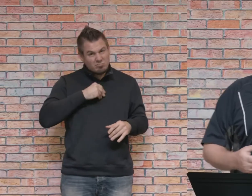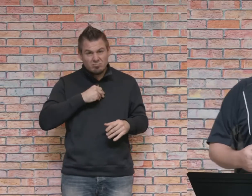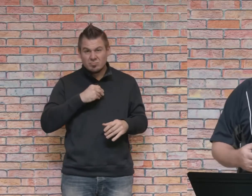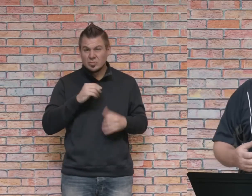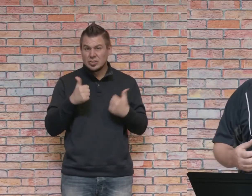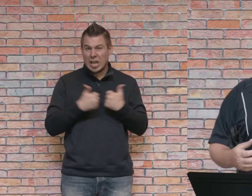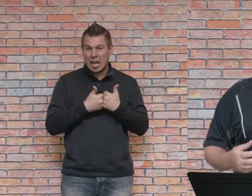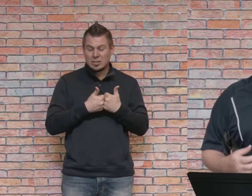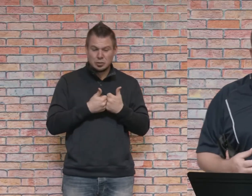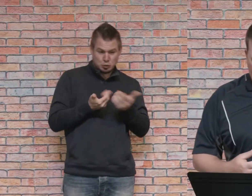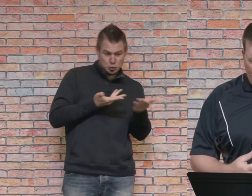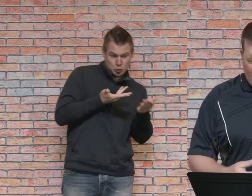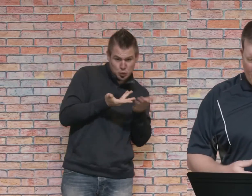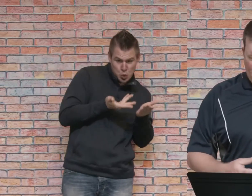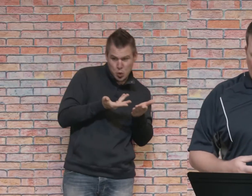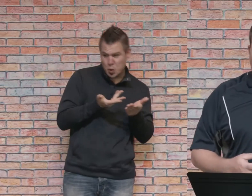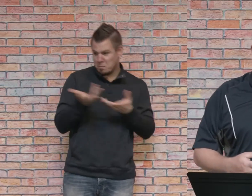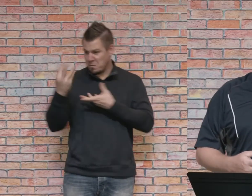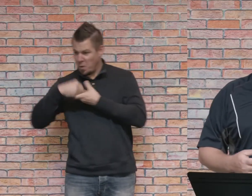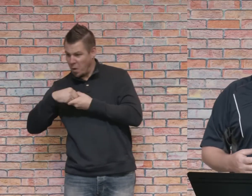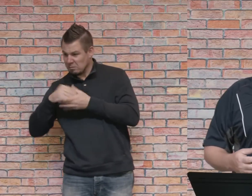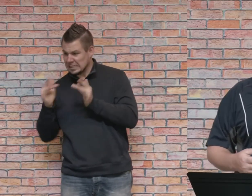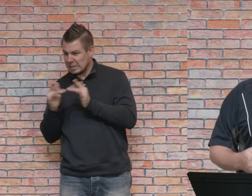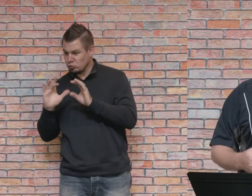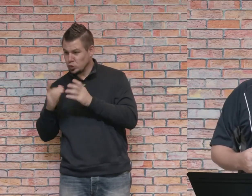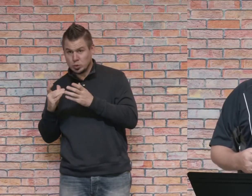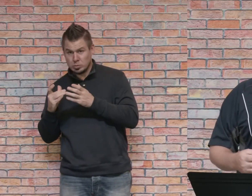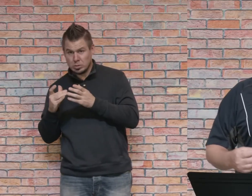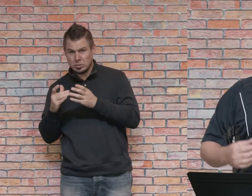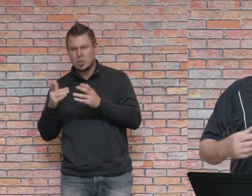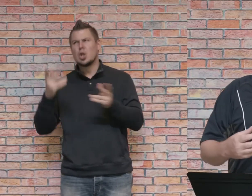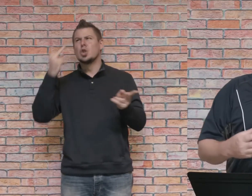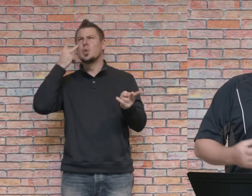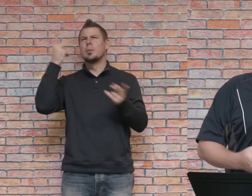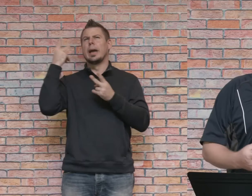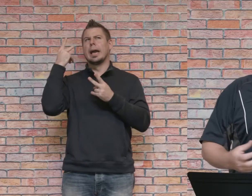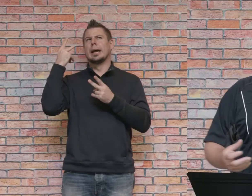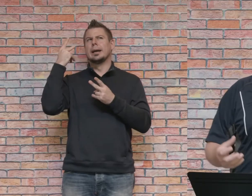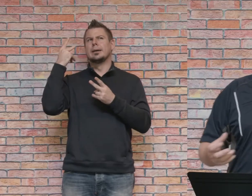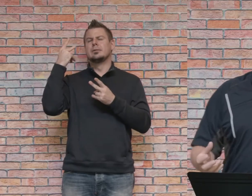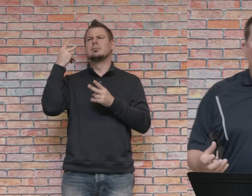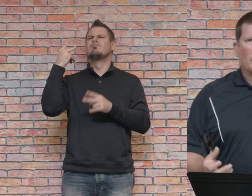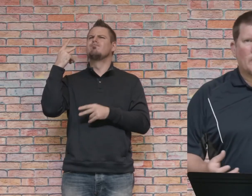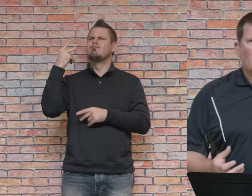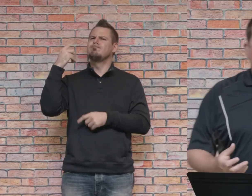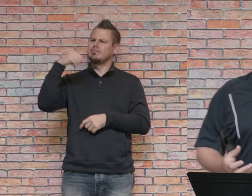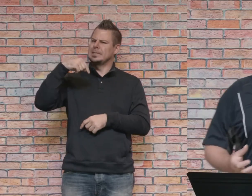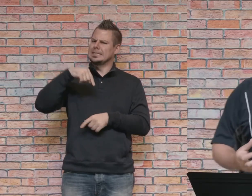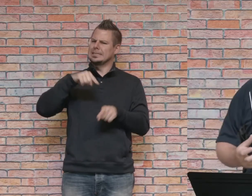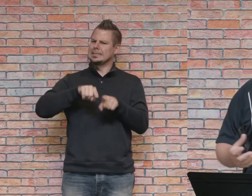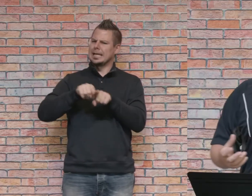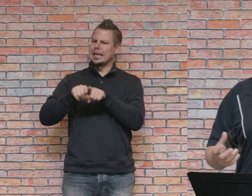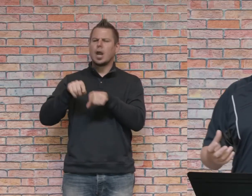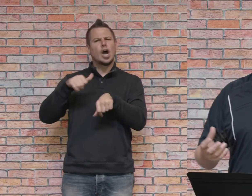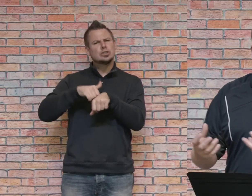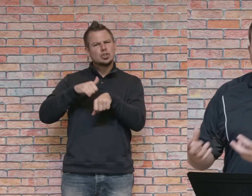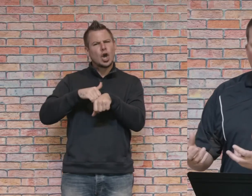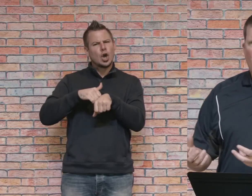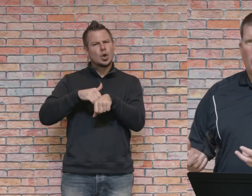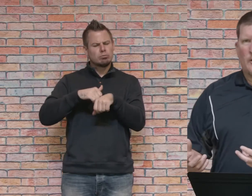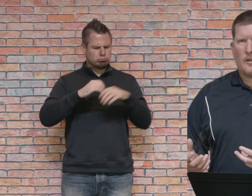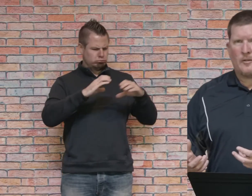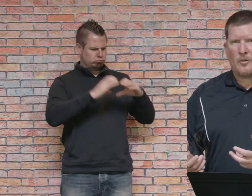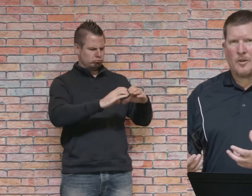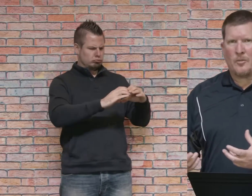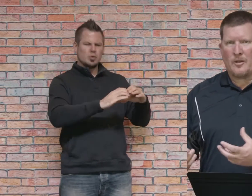you choose to be in a connect group, you're going to look back and you'll see that this was a stone. This was helping you to a